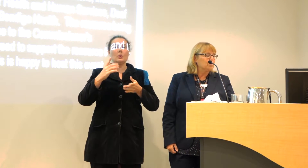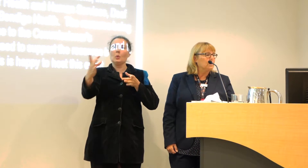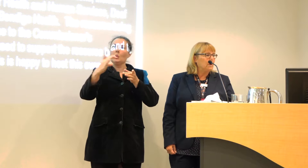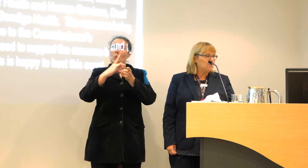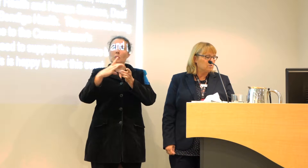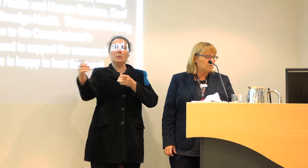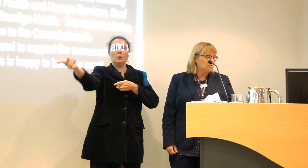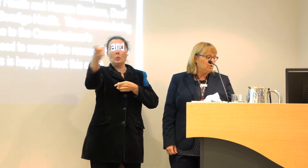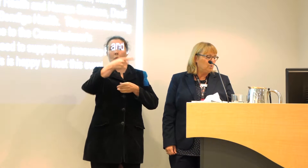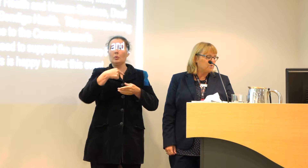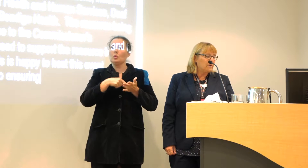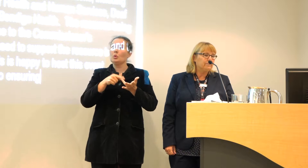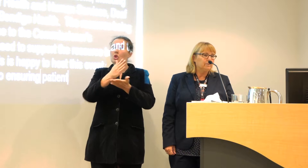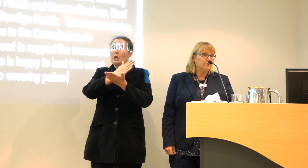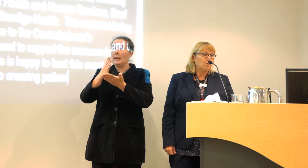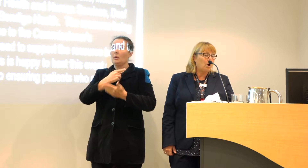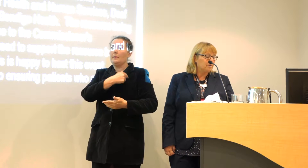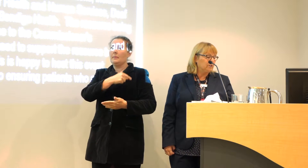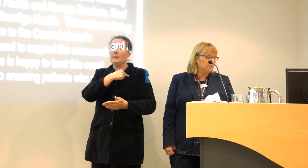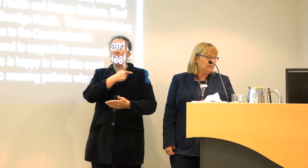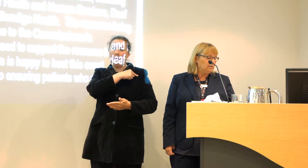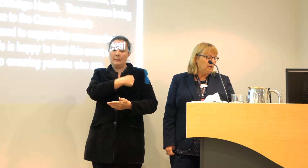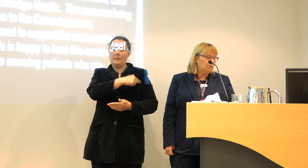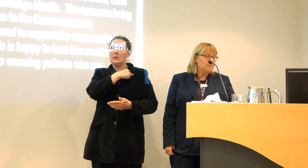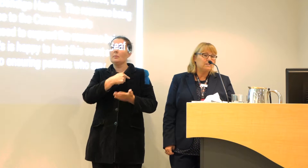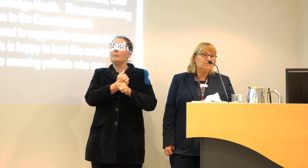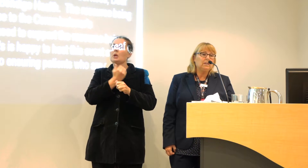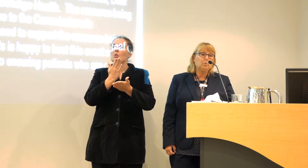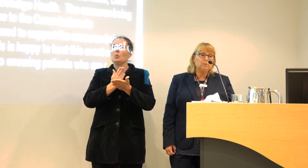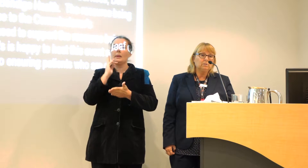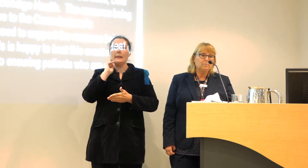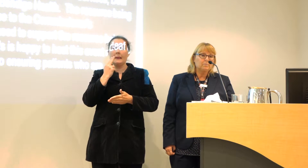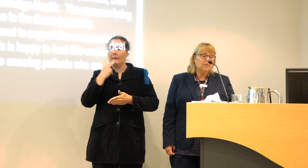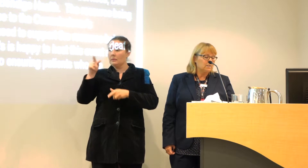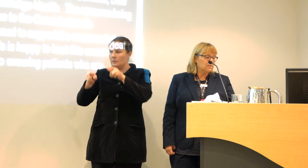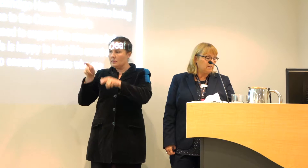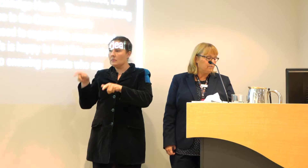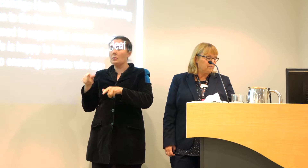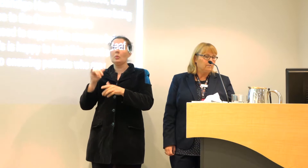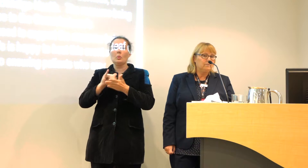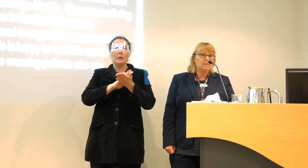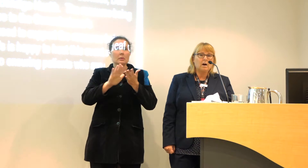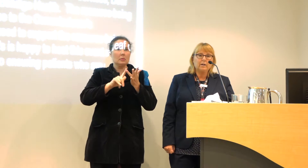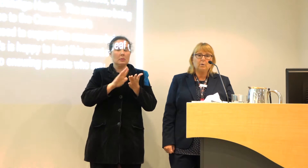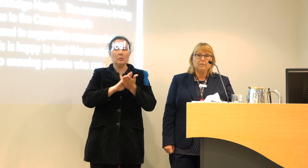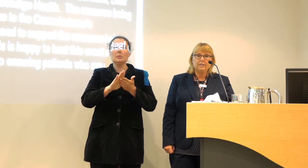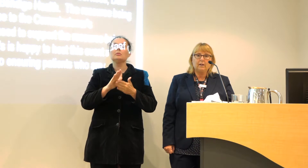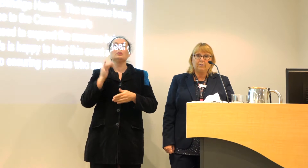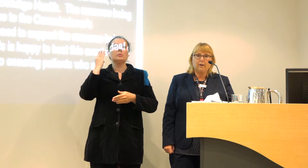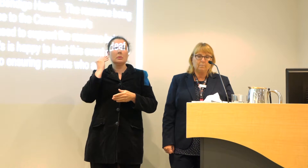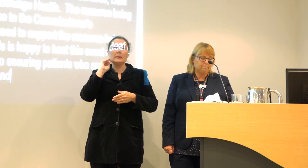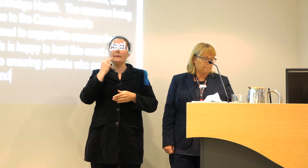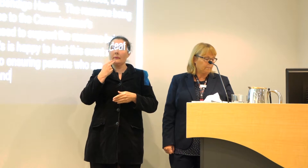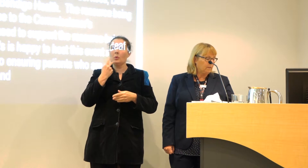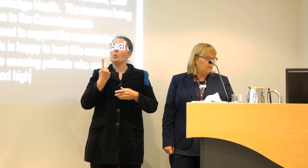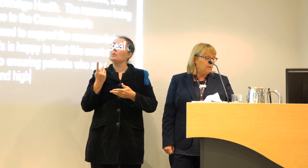to ensuring patients who are deaf or hard of hearing receive equal, safe, and high-quality health